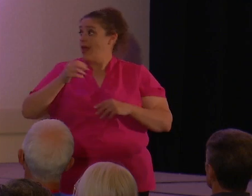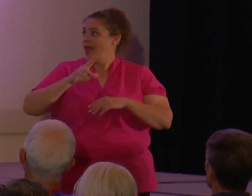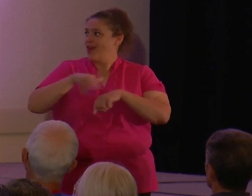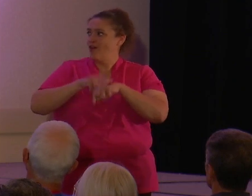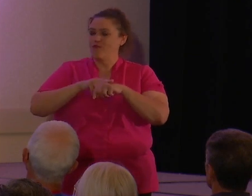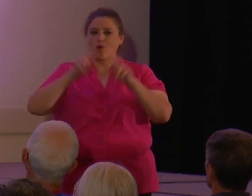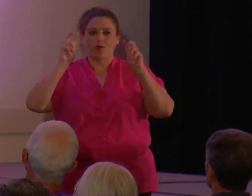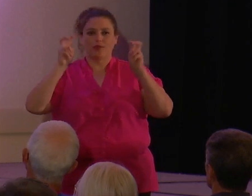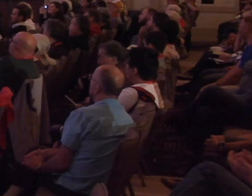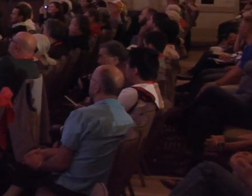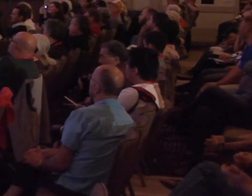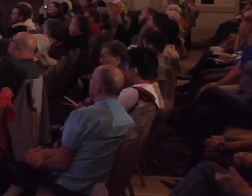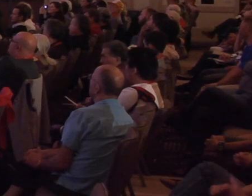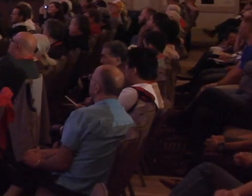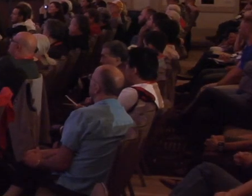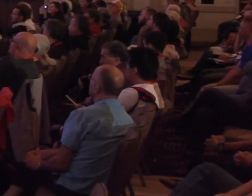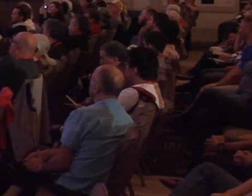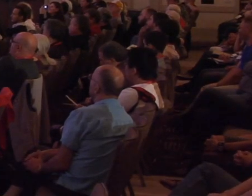History Channel,